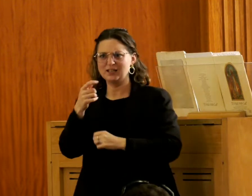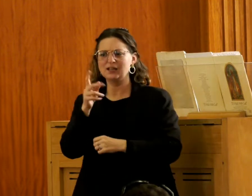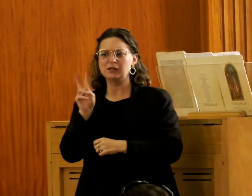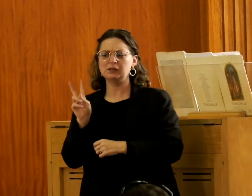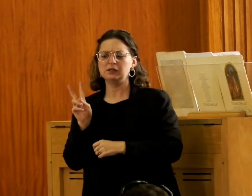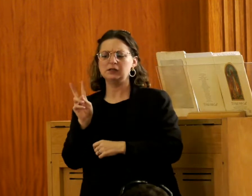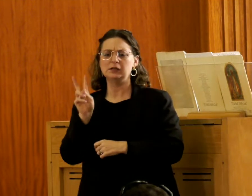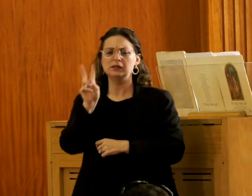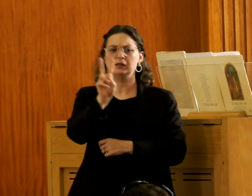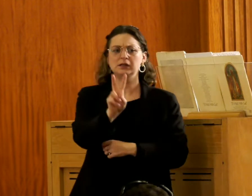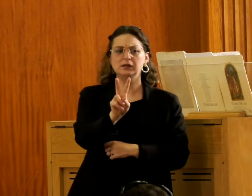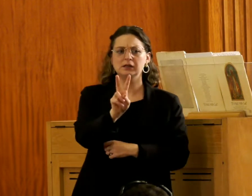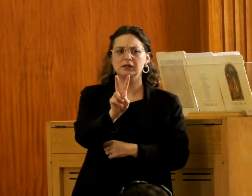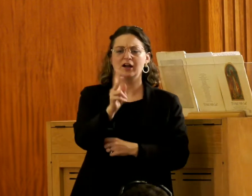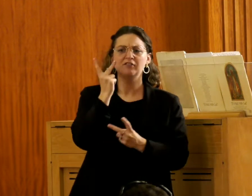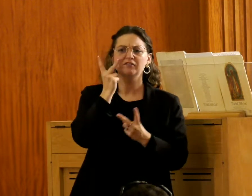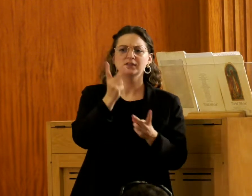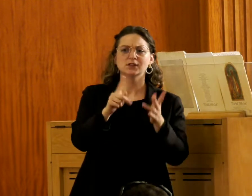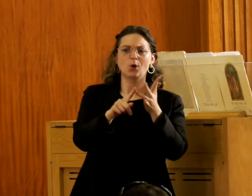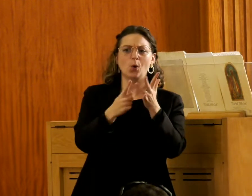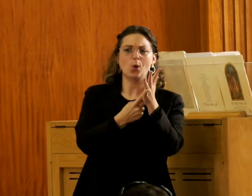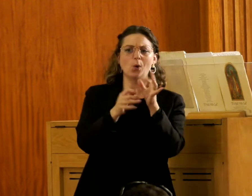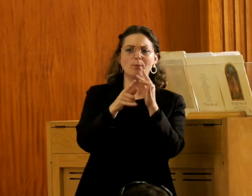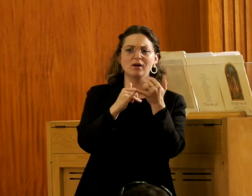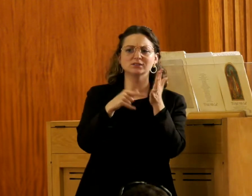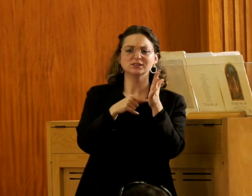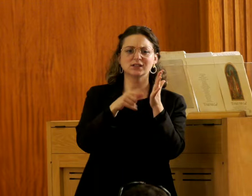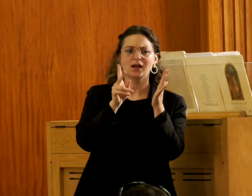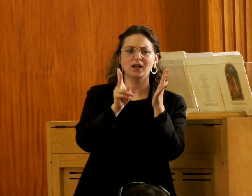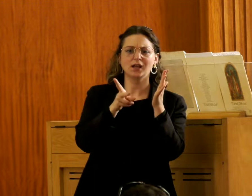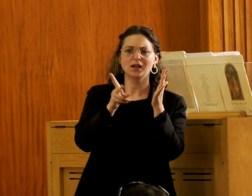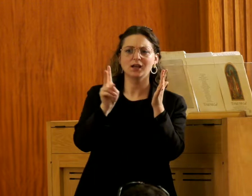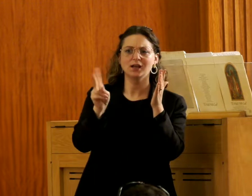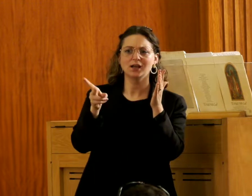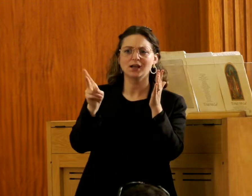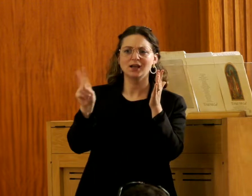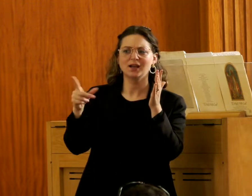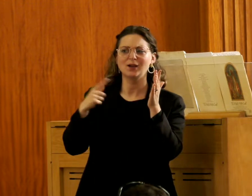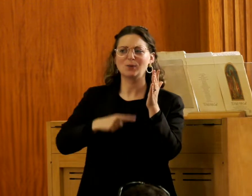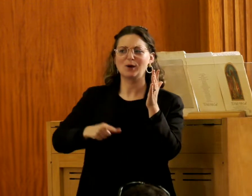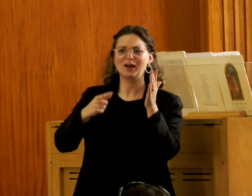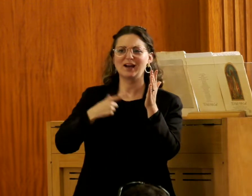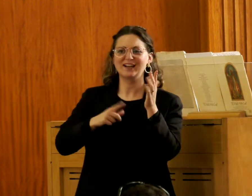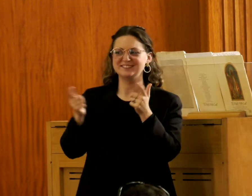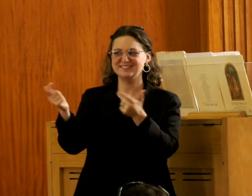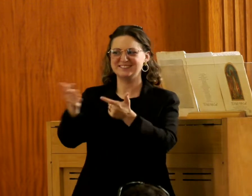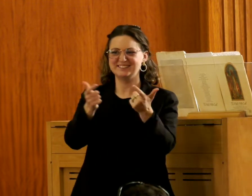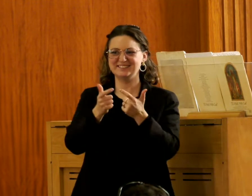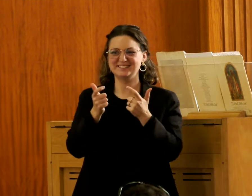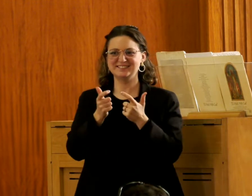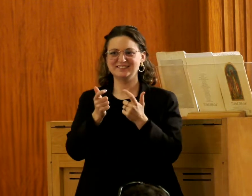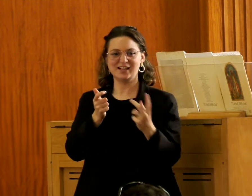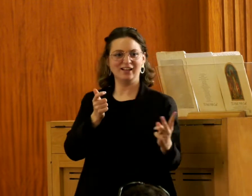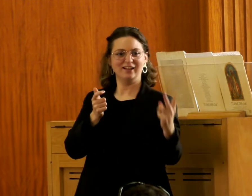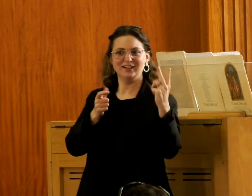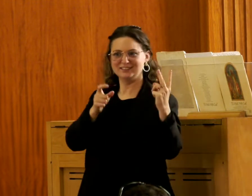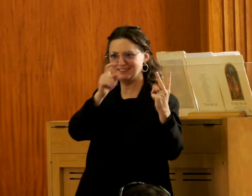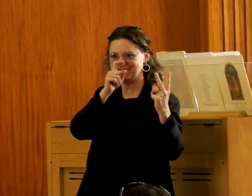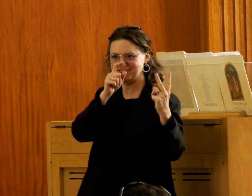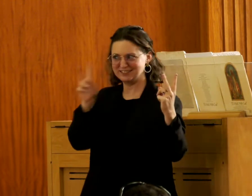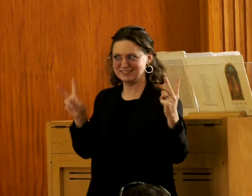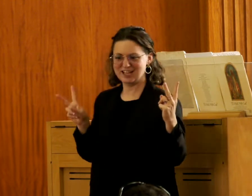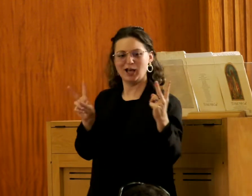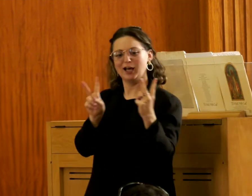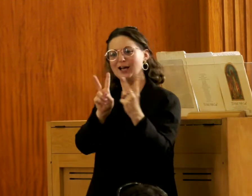Orbost and attending local dances in the hope of gaining the affection of Elaine and Joan.